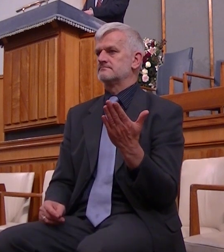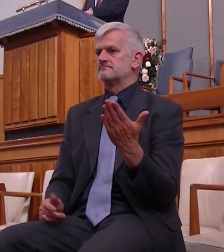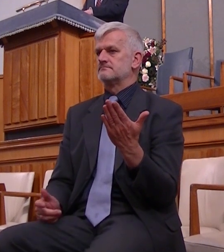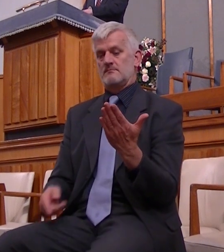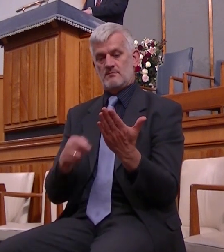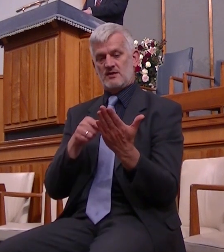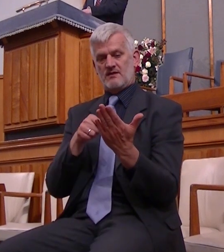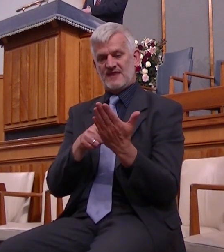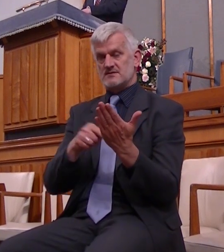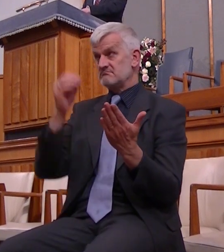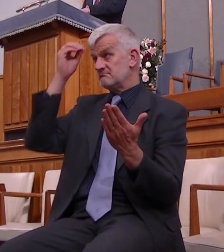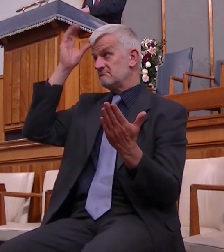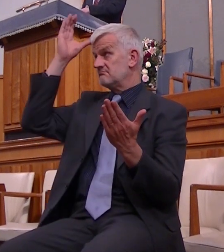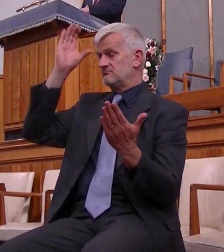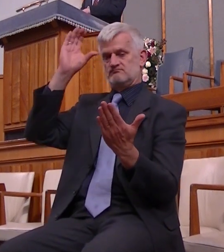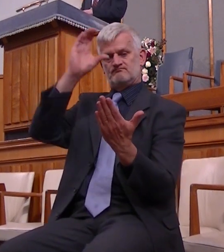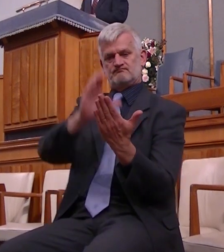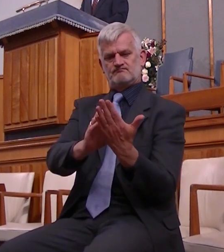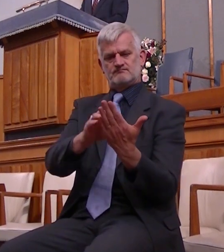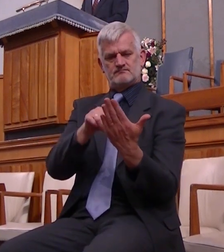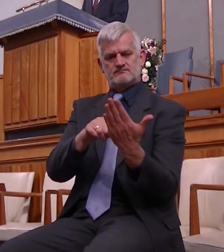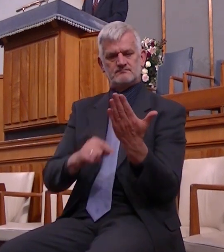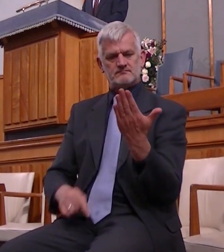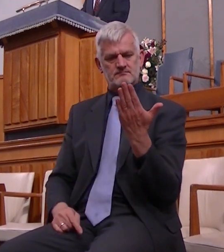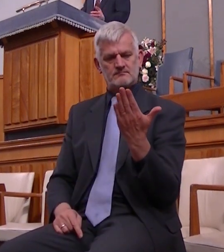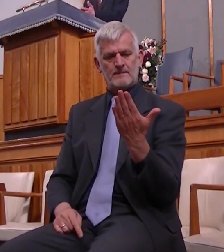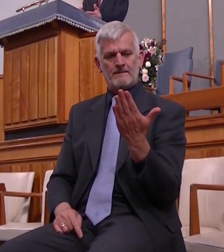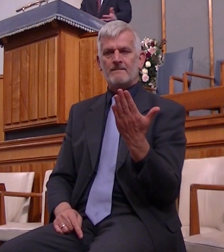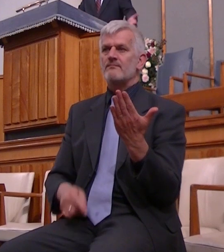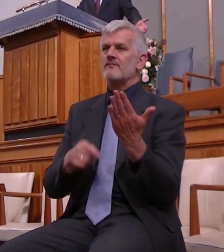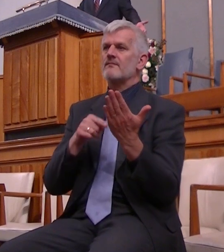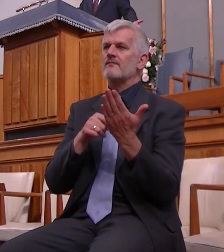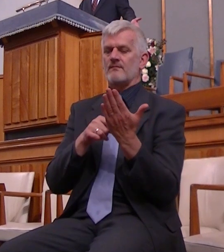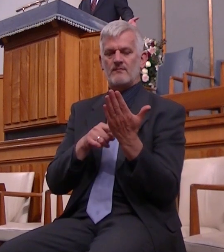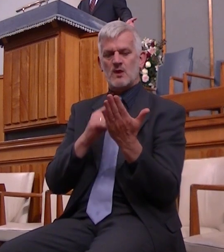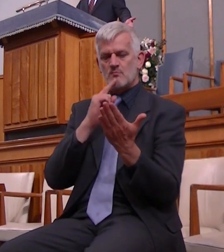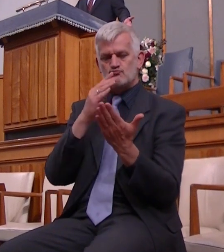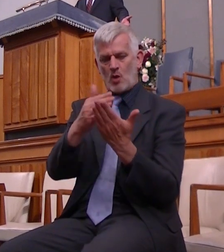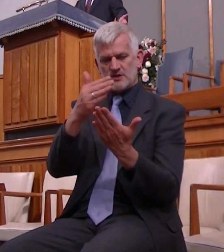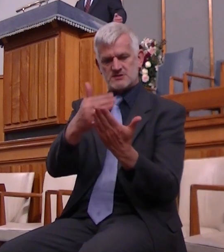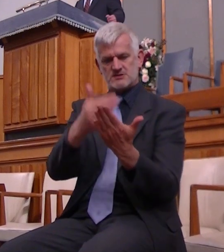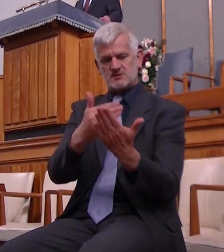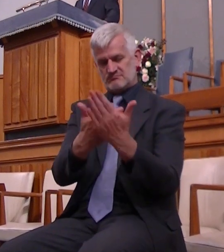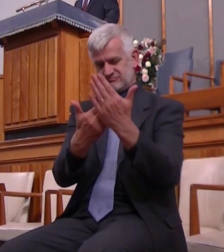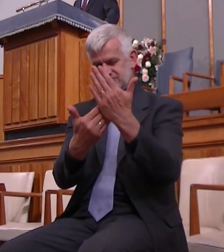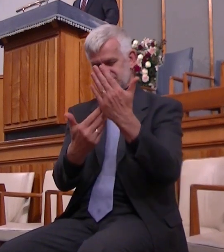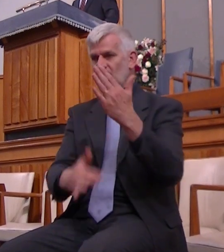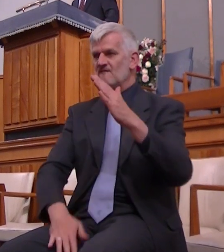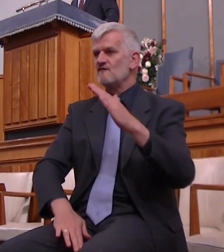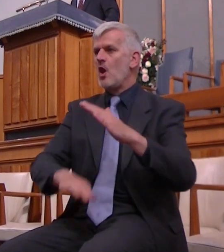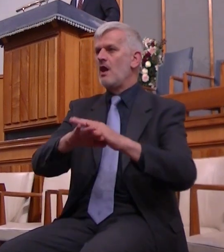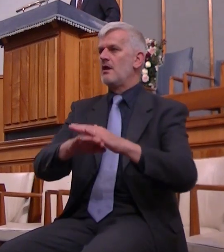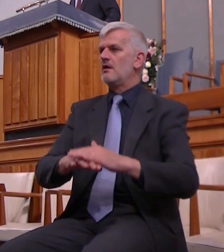self-authenticating knowledge. There is knowledge which authenticates itself. It is full of promises, the Bible, many of